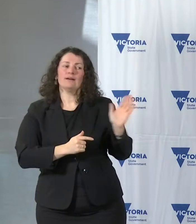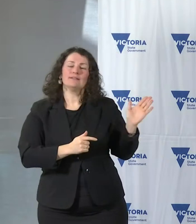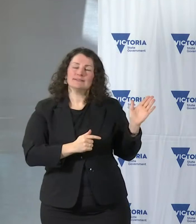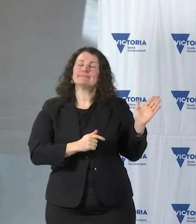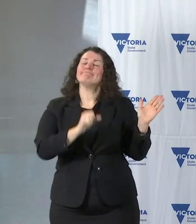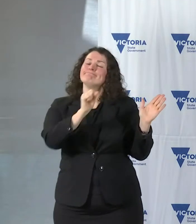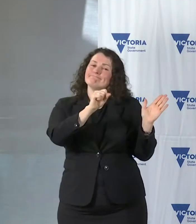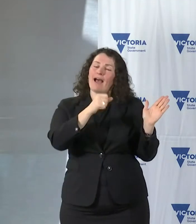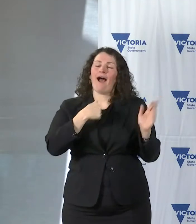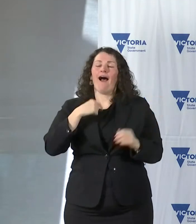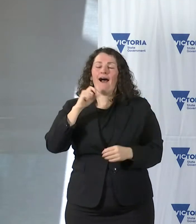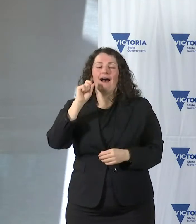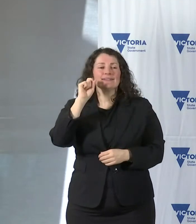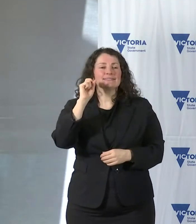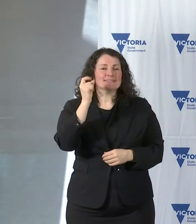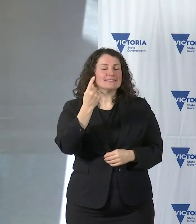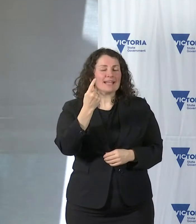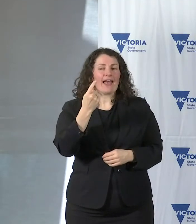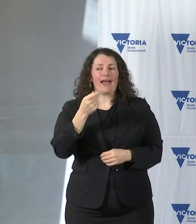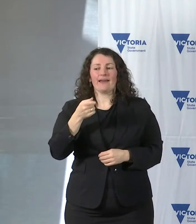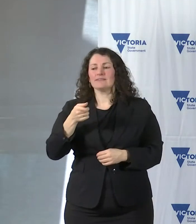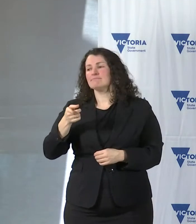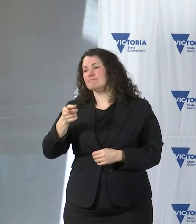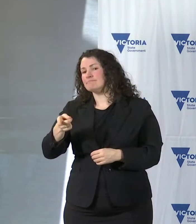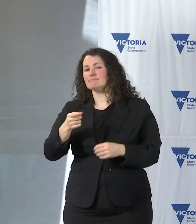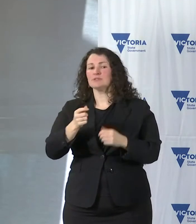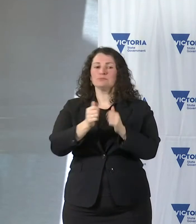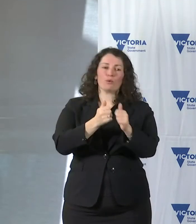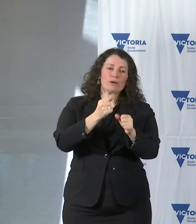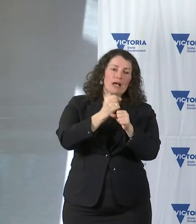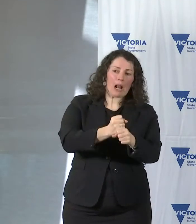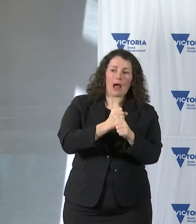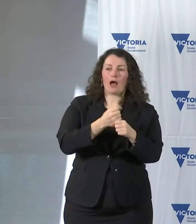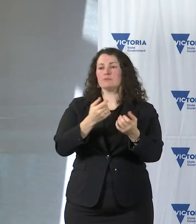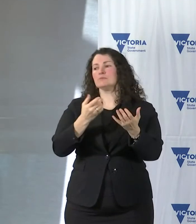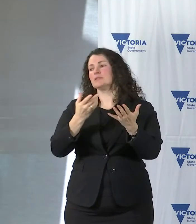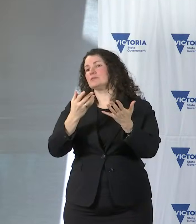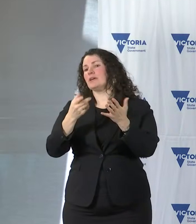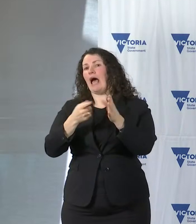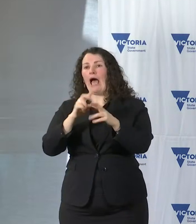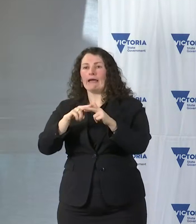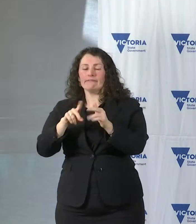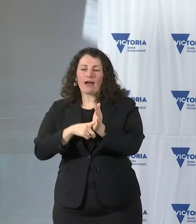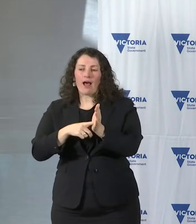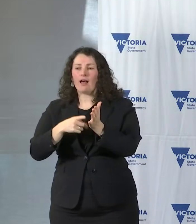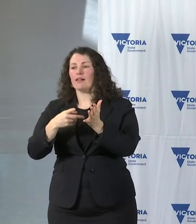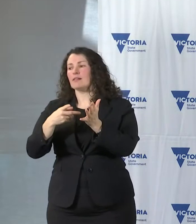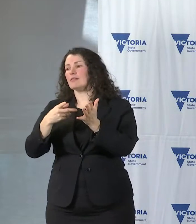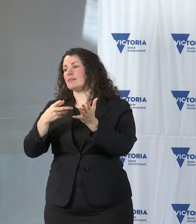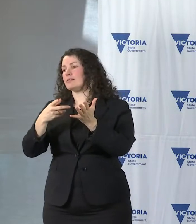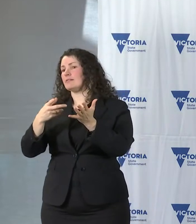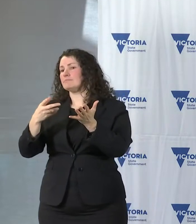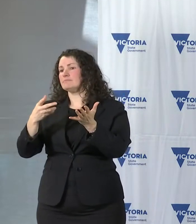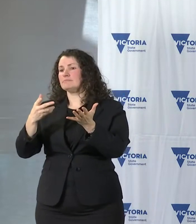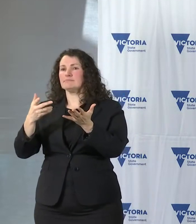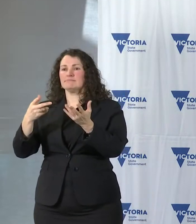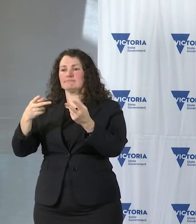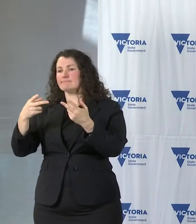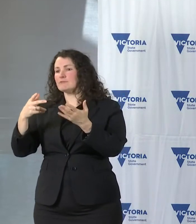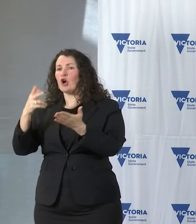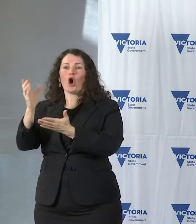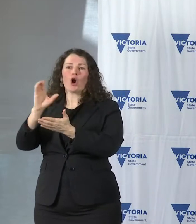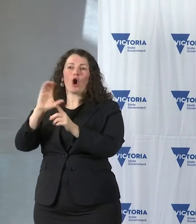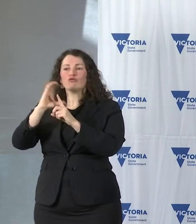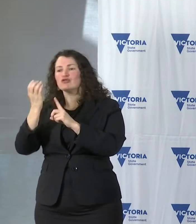operators, cultural centres, sporting clubs, the AFL, you name it, the certainty